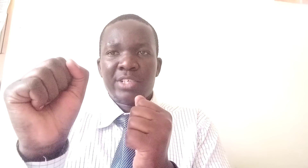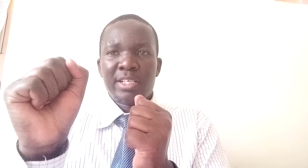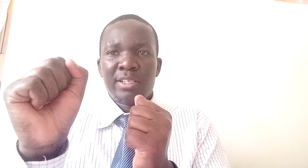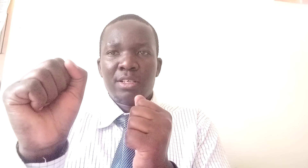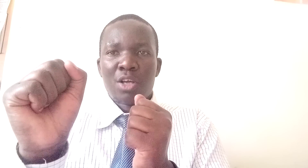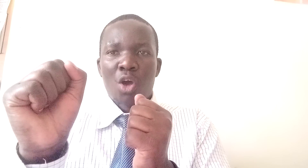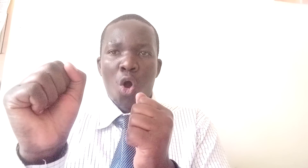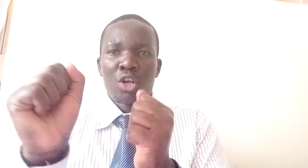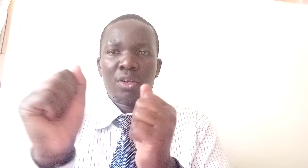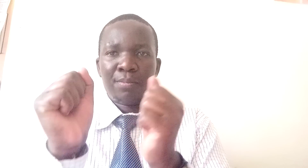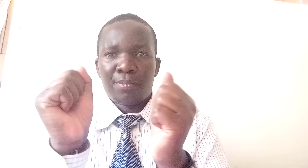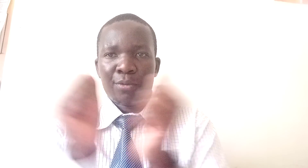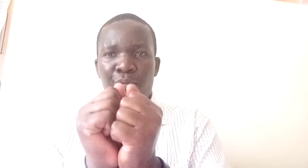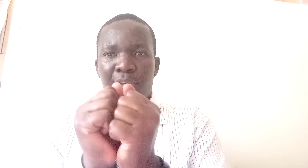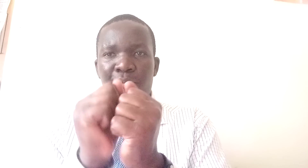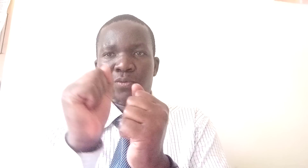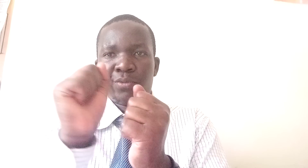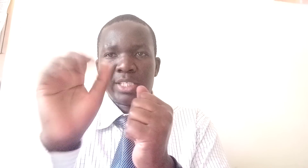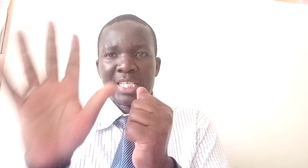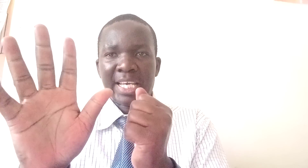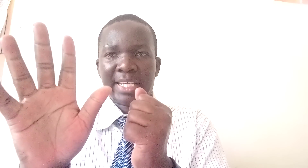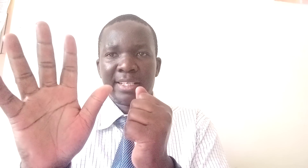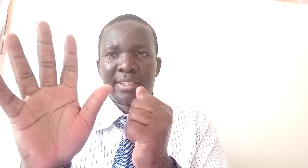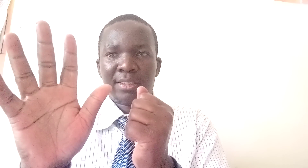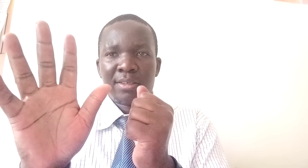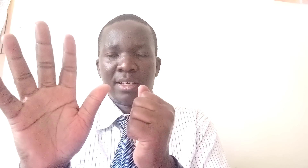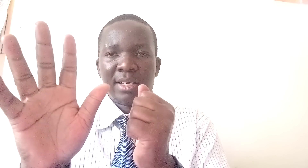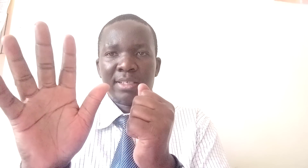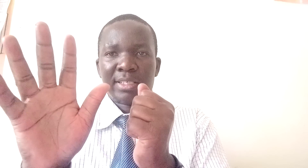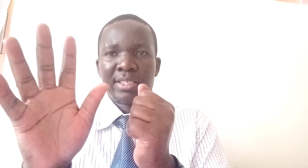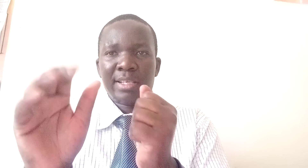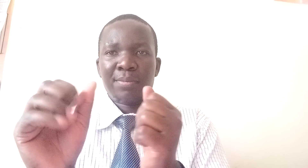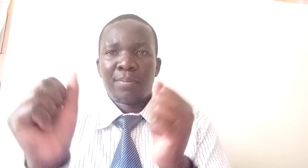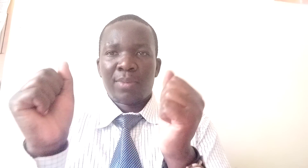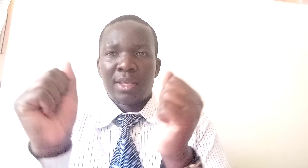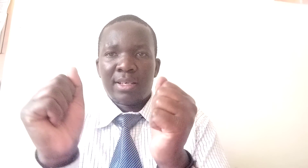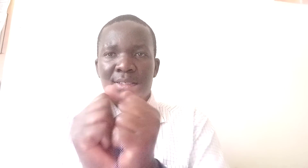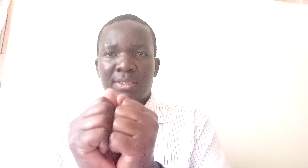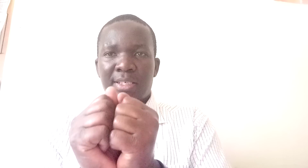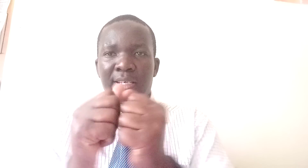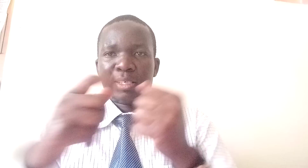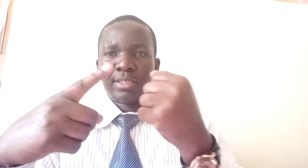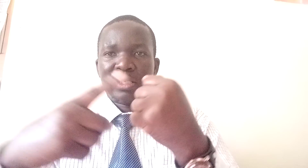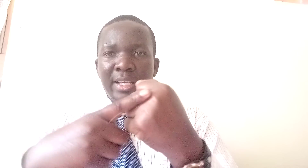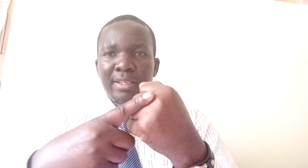15, or 15, 16, 16,